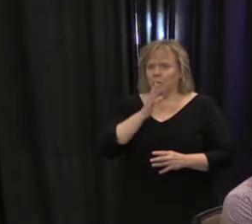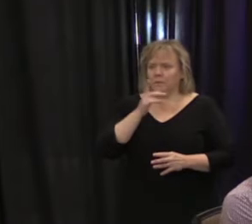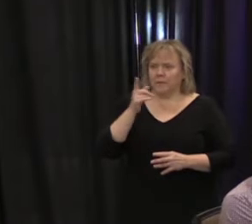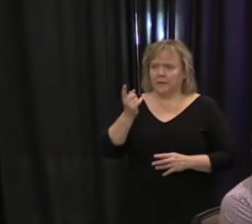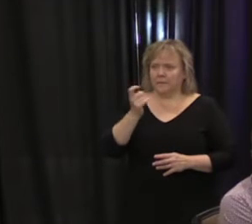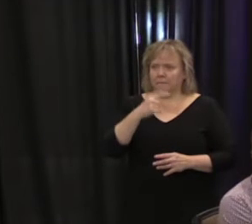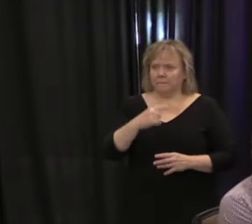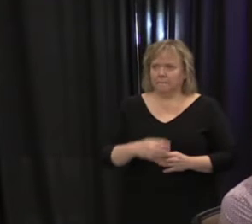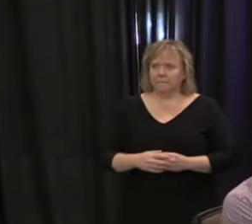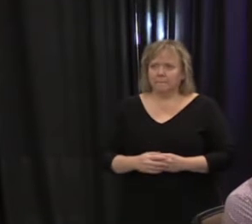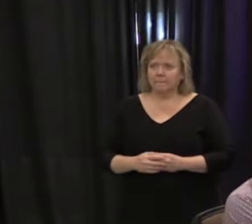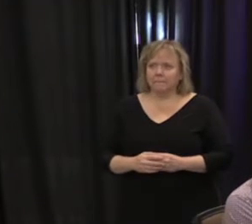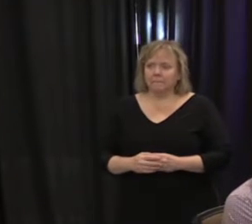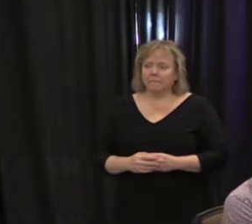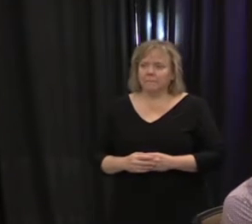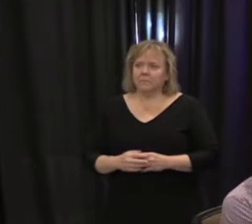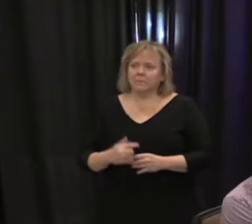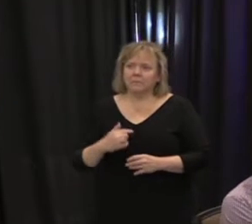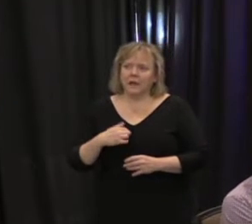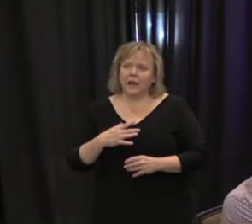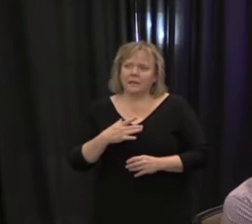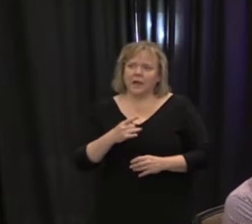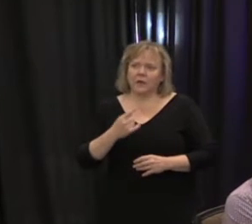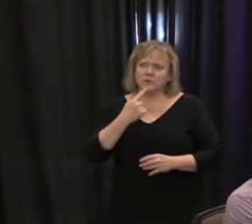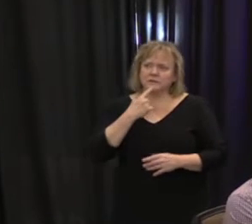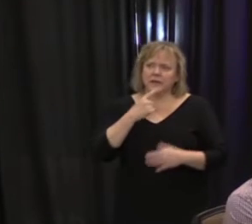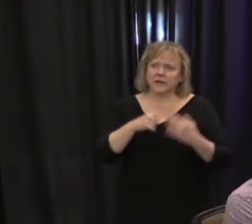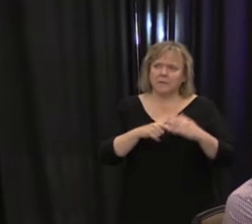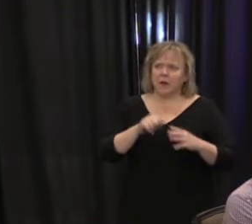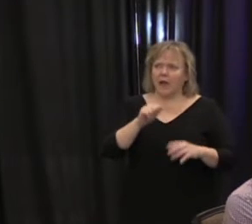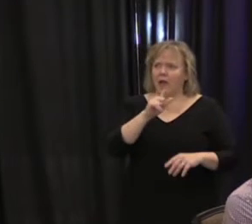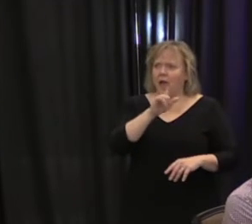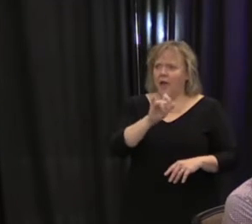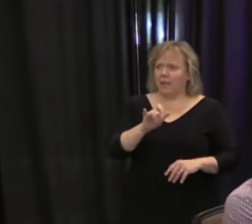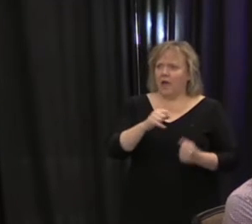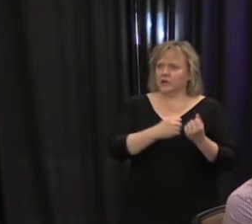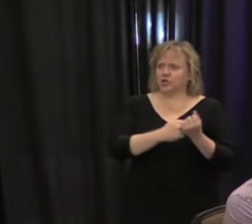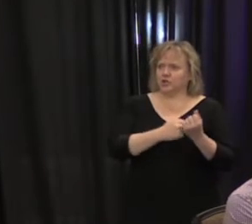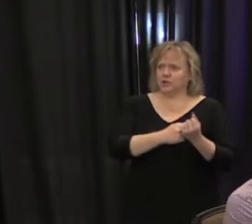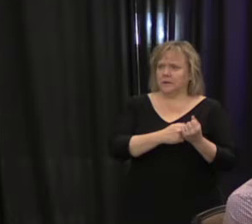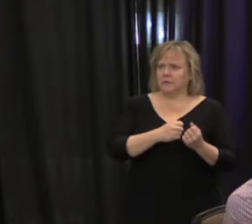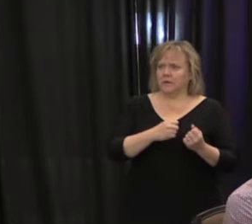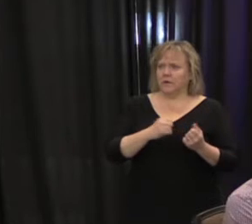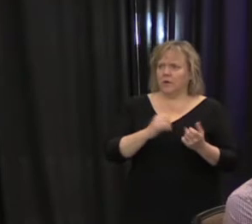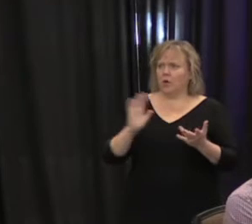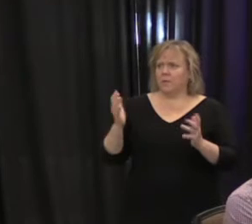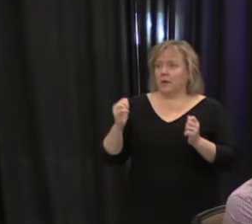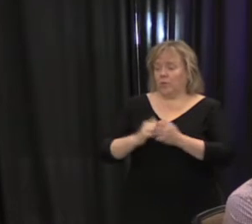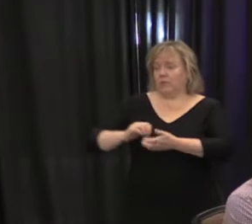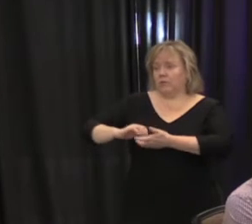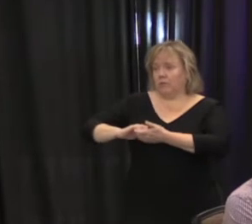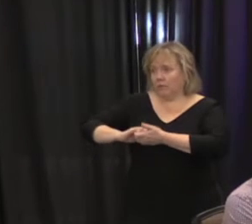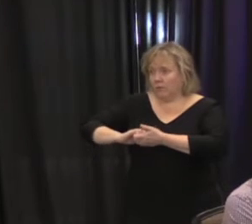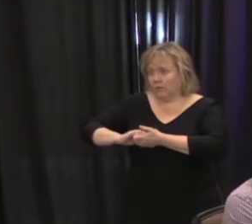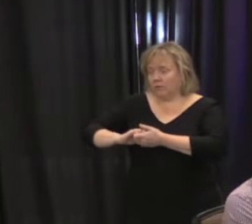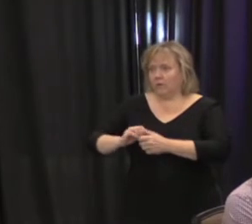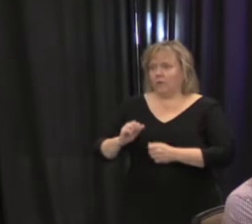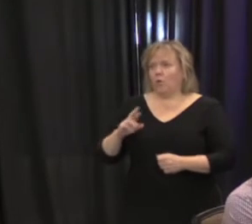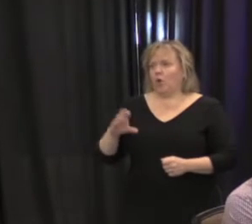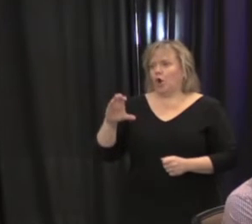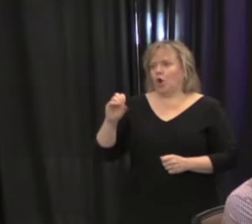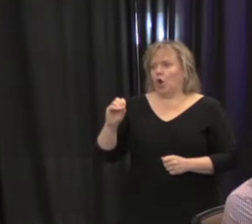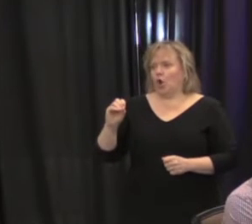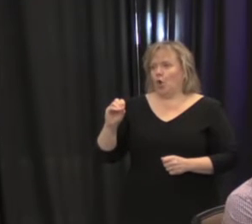Preston, I love what you were saying about allyship versus being an accomplice, being a